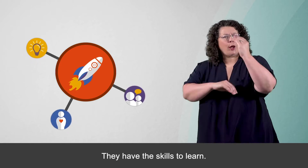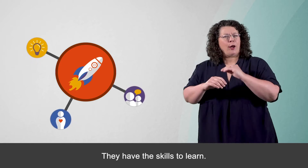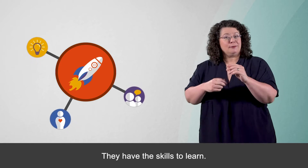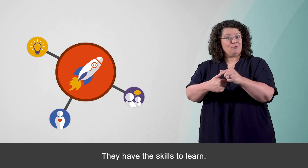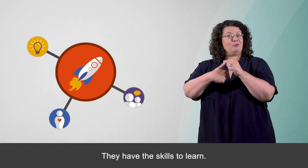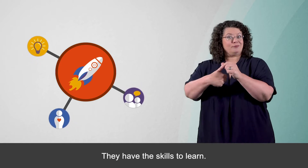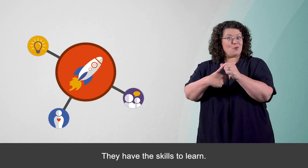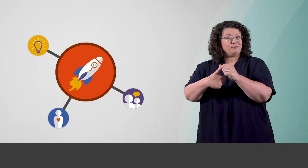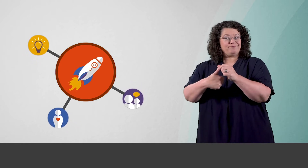learn.